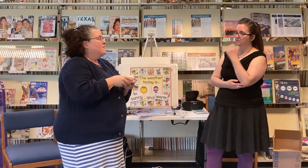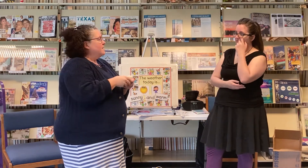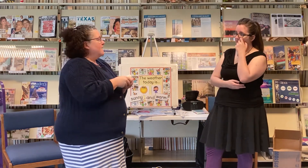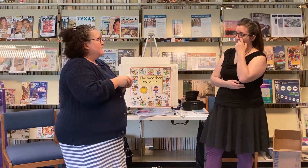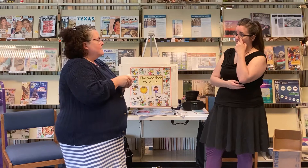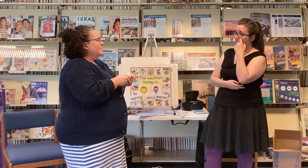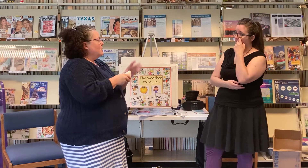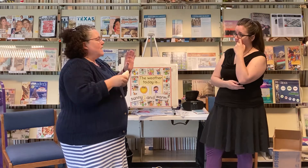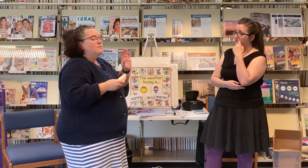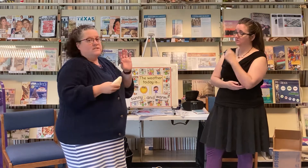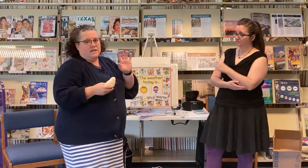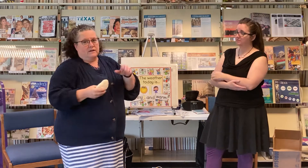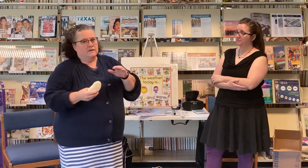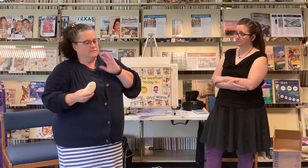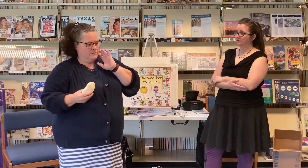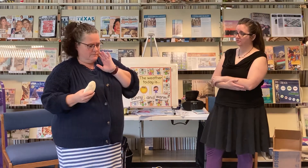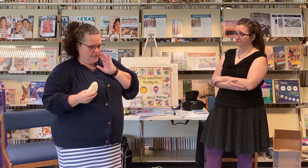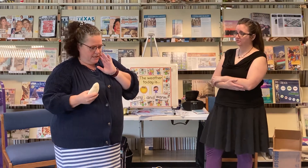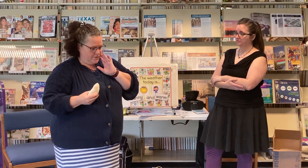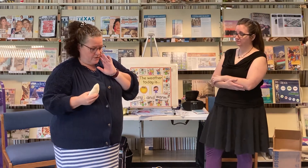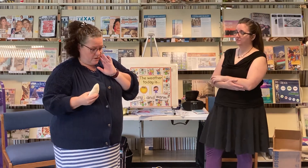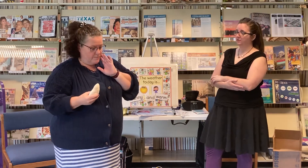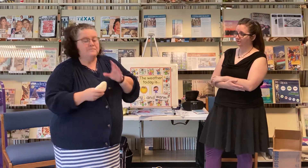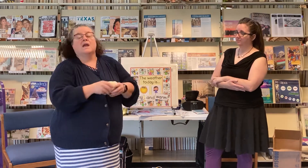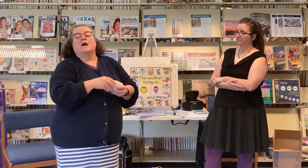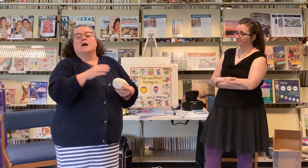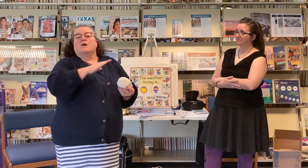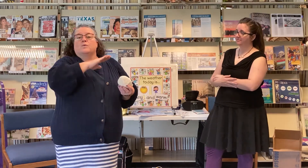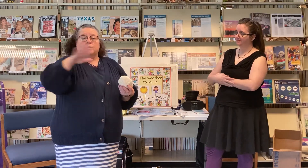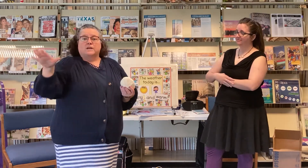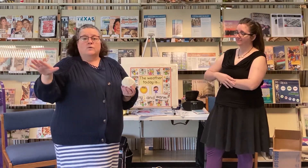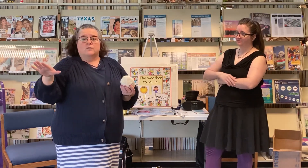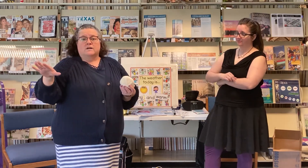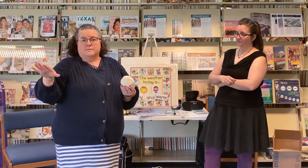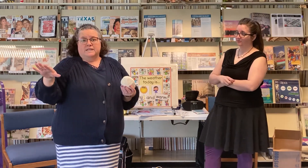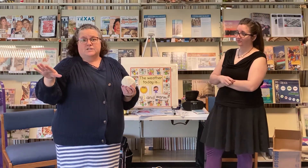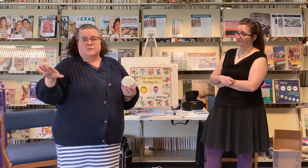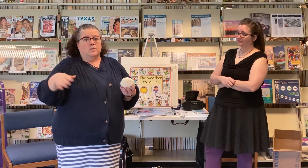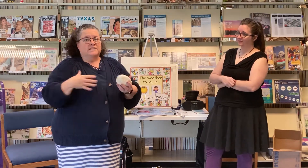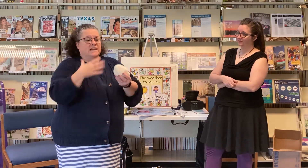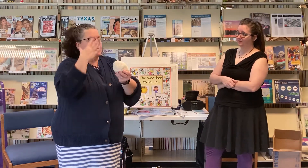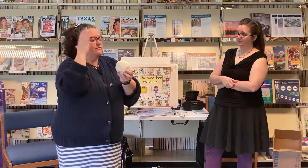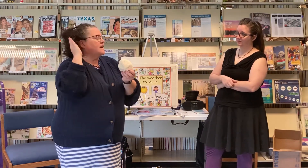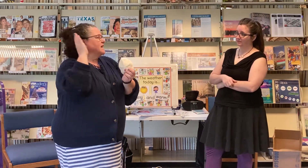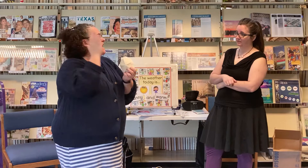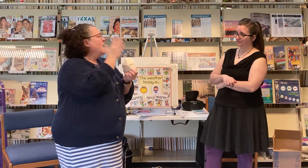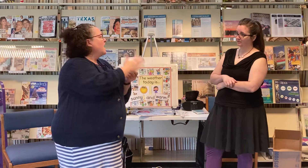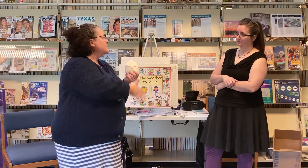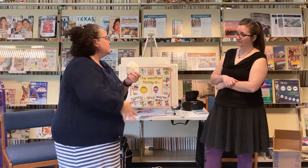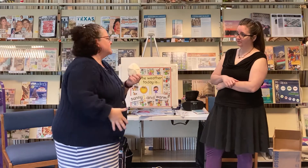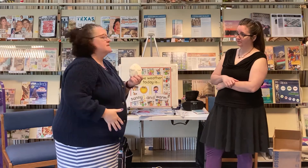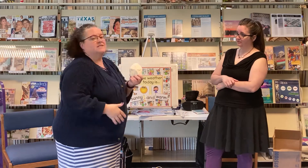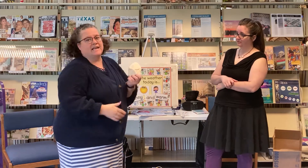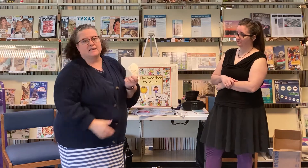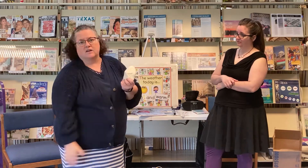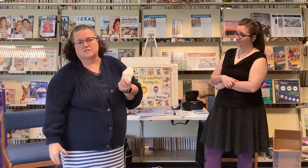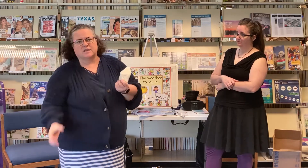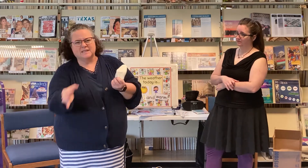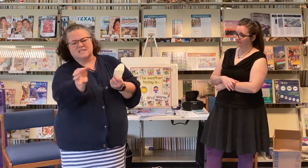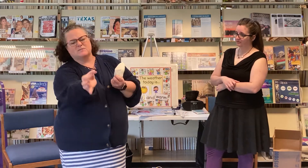that when I was younger, many years ago, mm-hmm. we would go and walk the beach in the mornings and you would find hundreds of sand dollars. I mean,